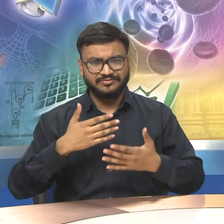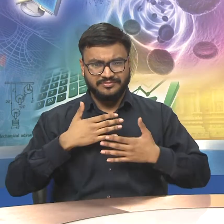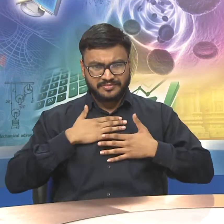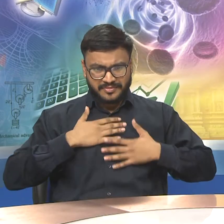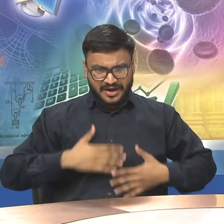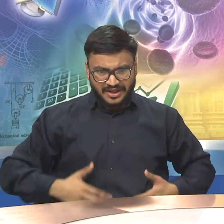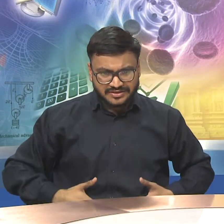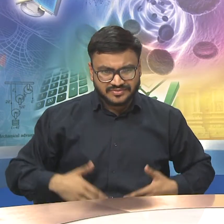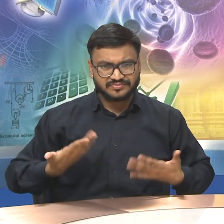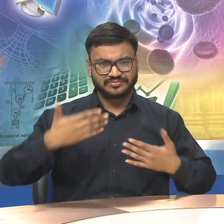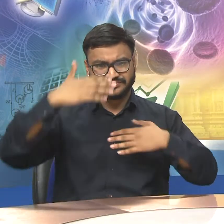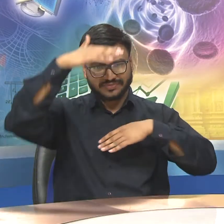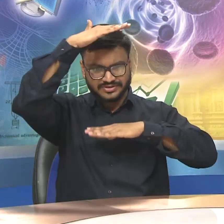Place of articulation.